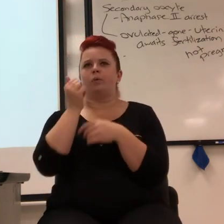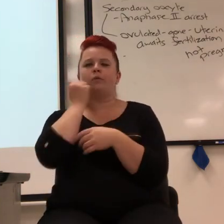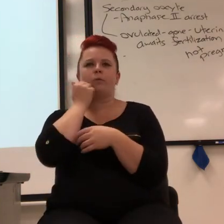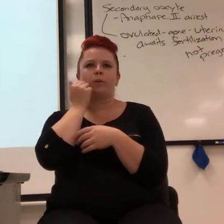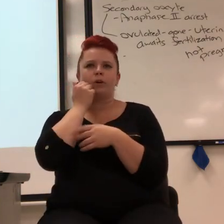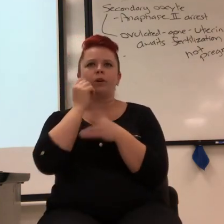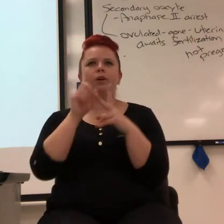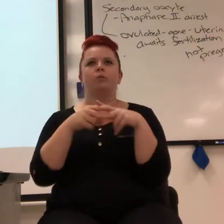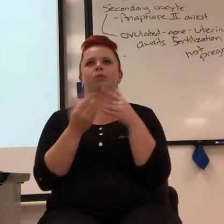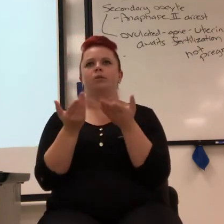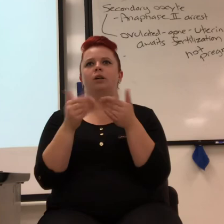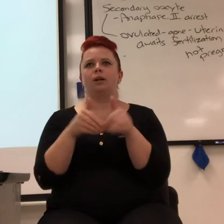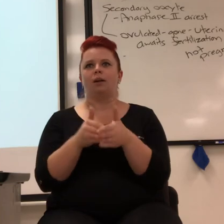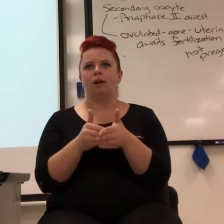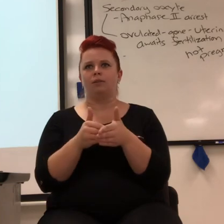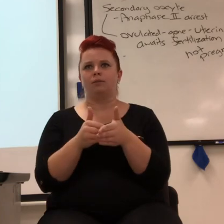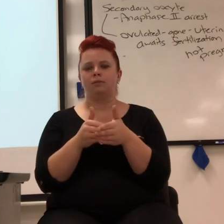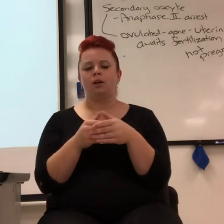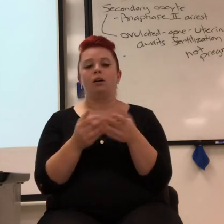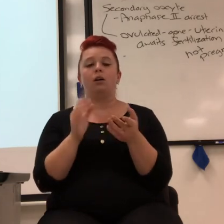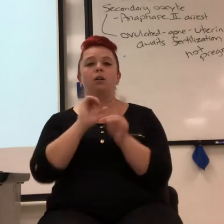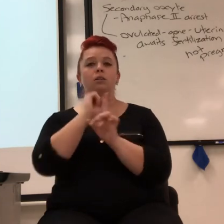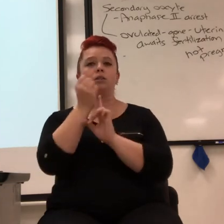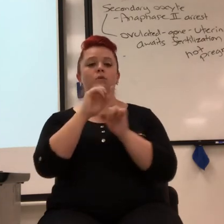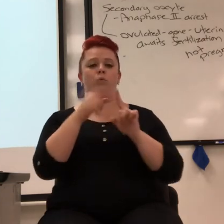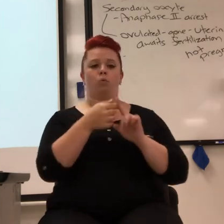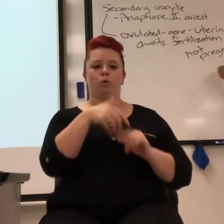scenario where you're pregnant,